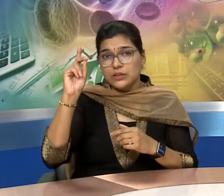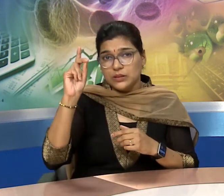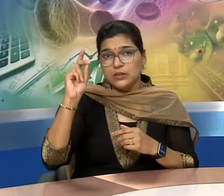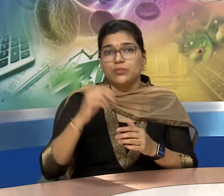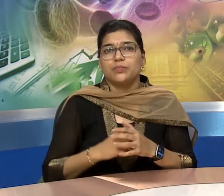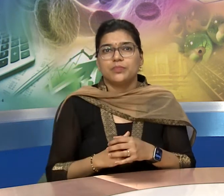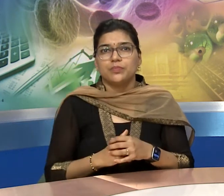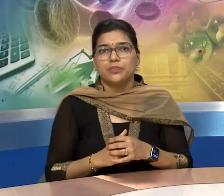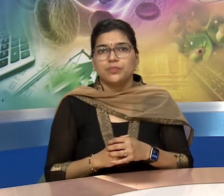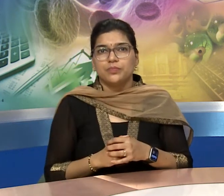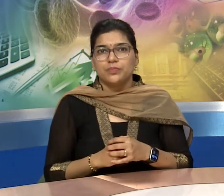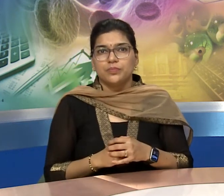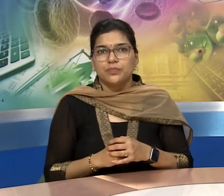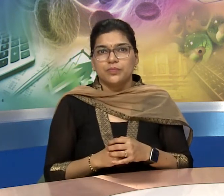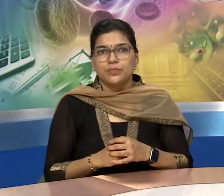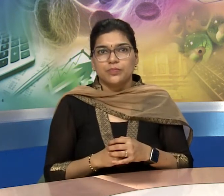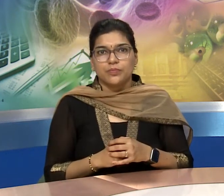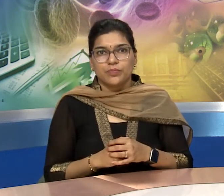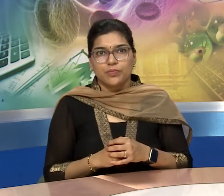The next point which we discussed was